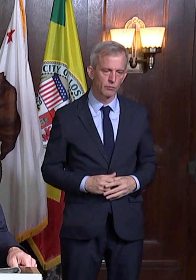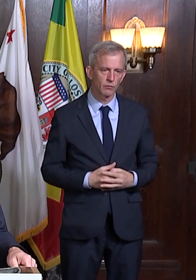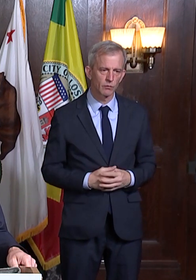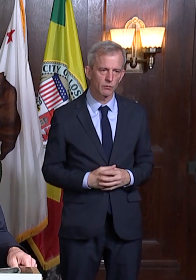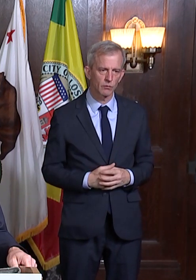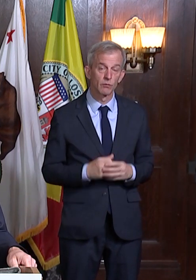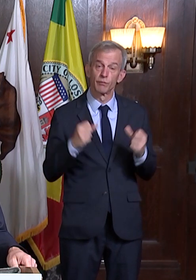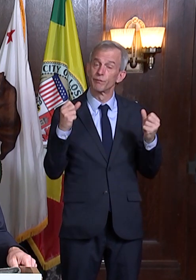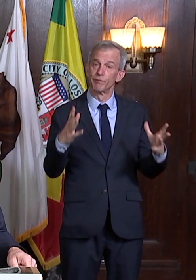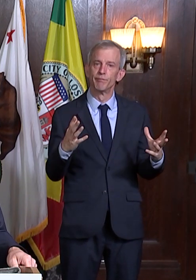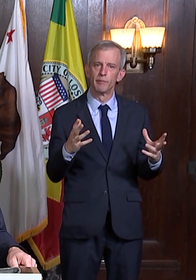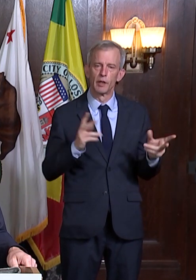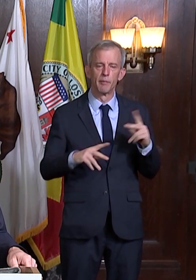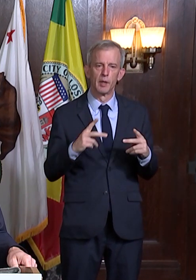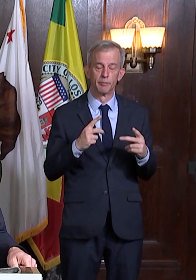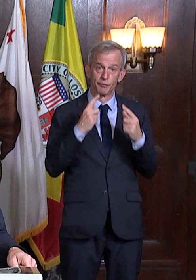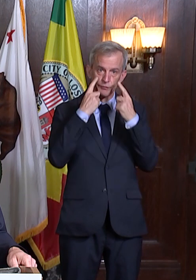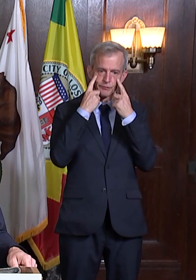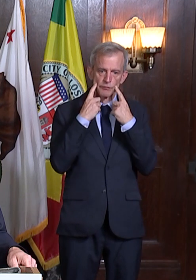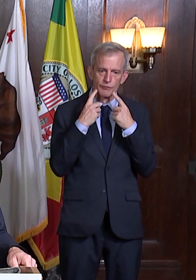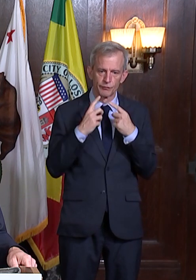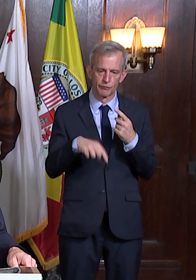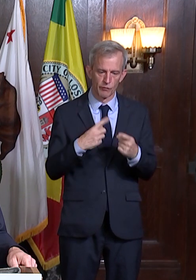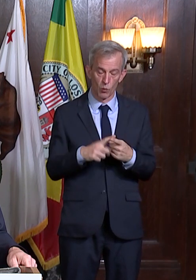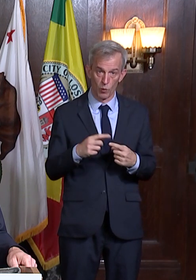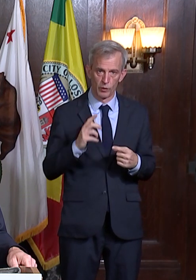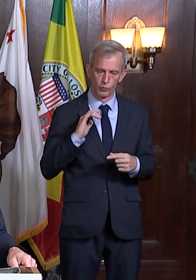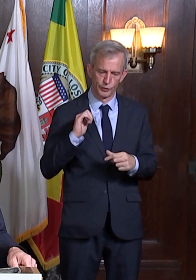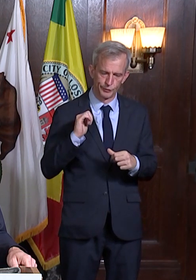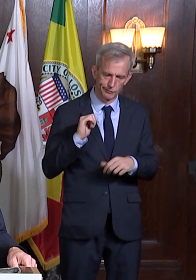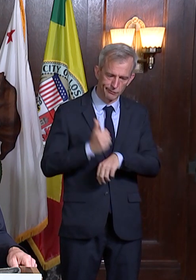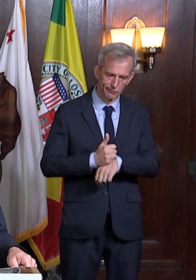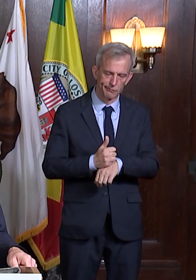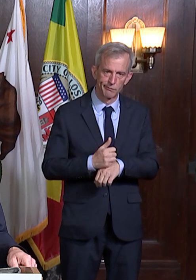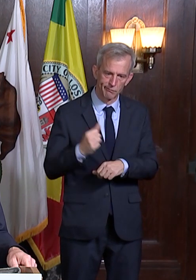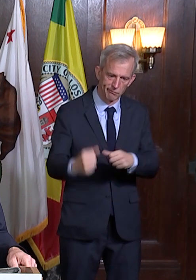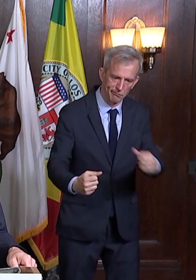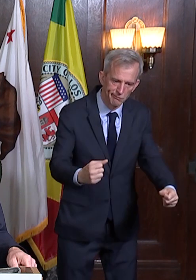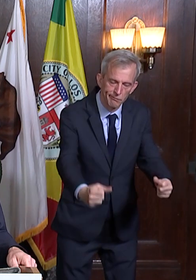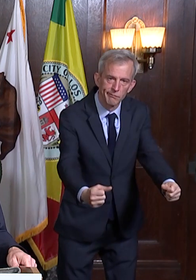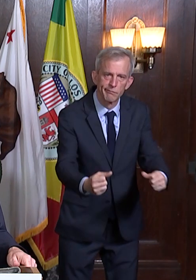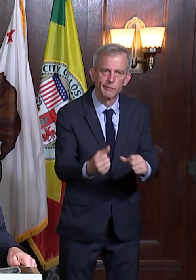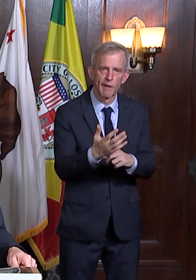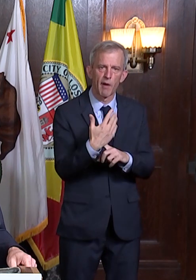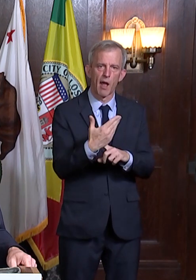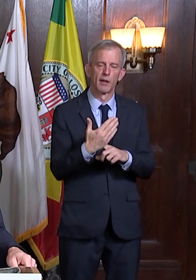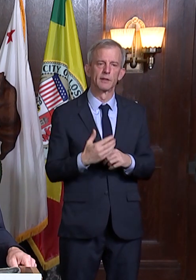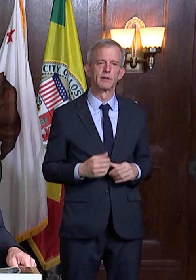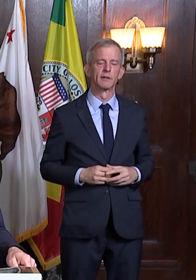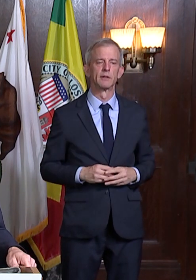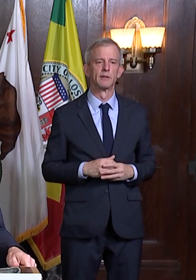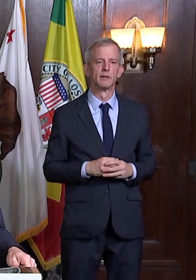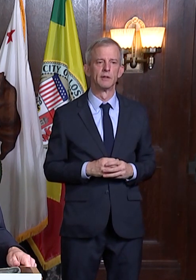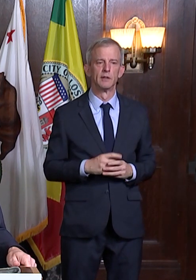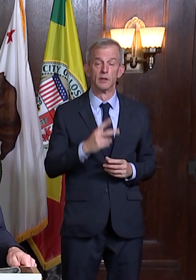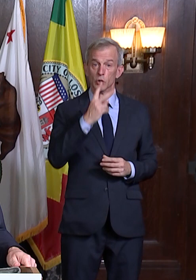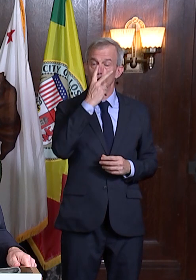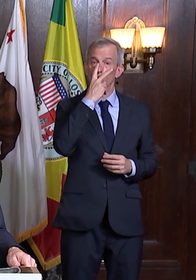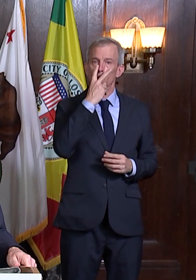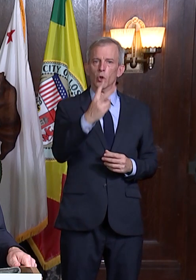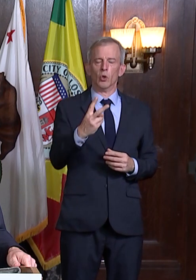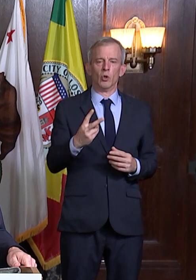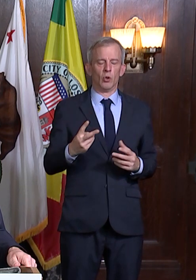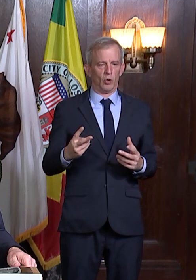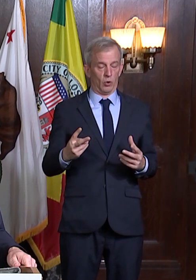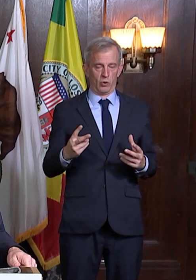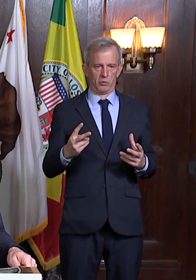were shed in the installation of these flags. And to see the scope of the loss that spreads out like that, to know